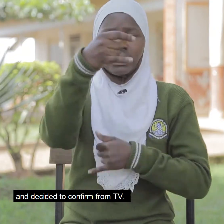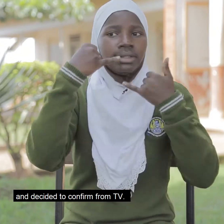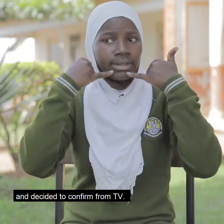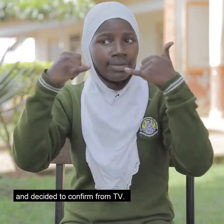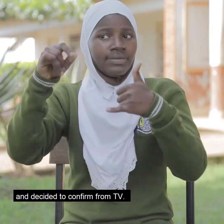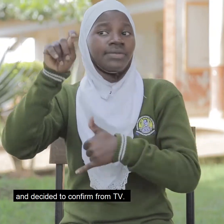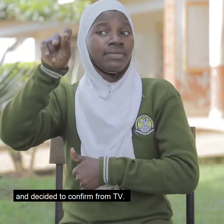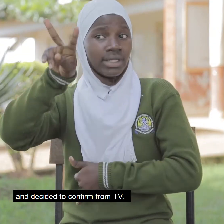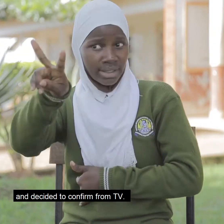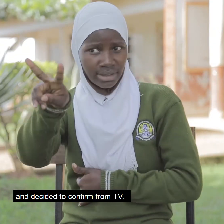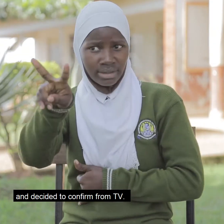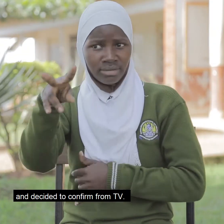to confirm from TV.